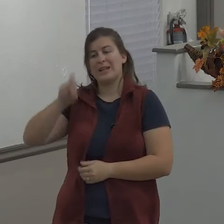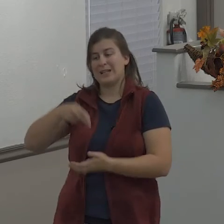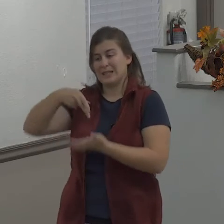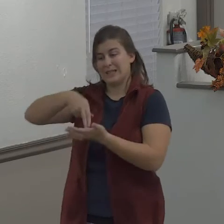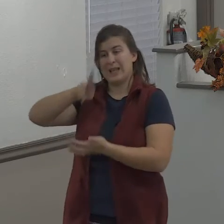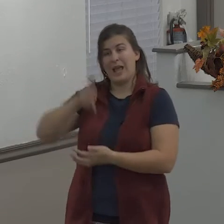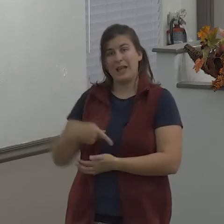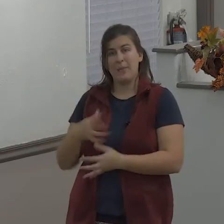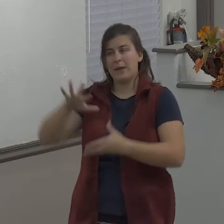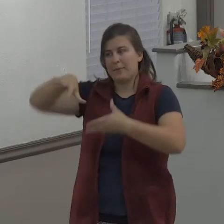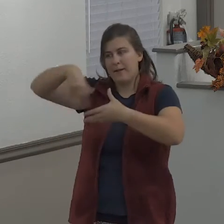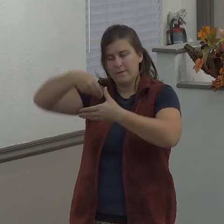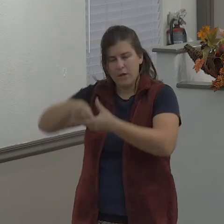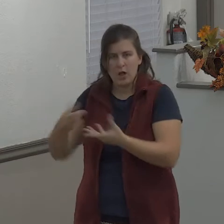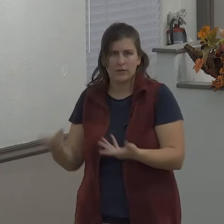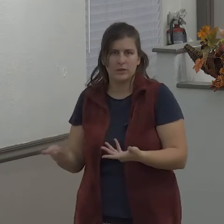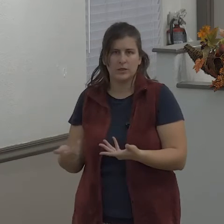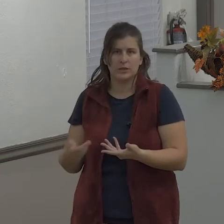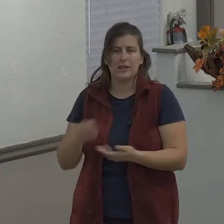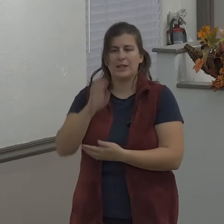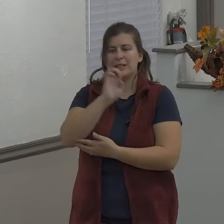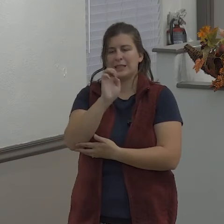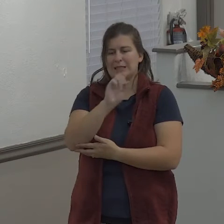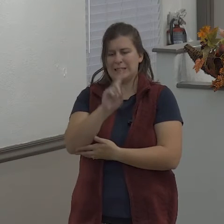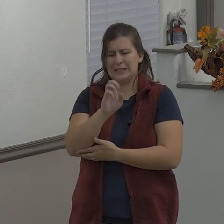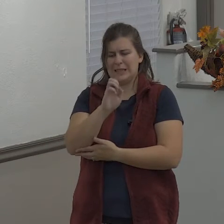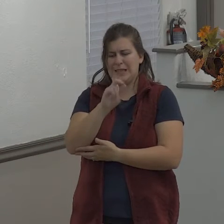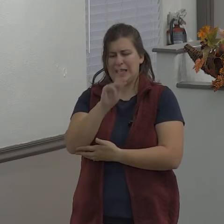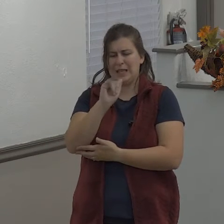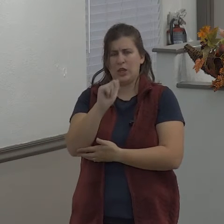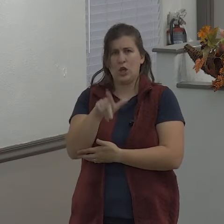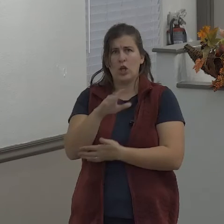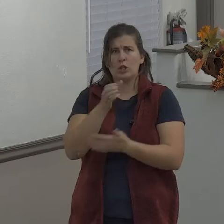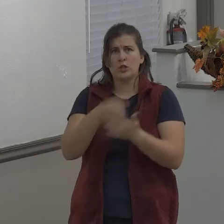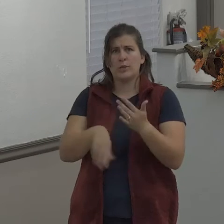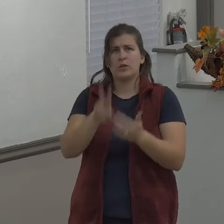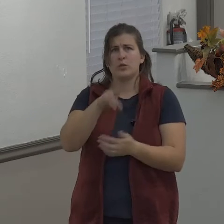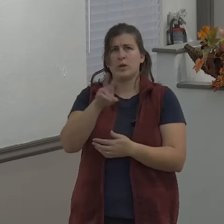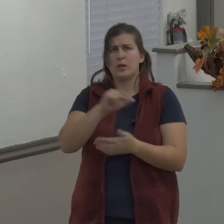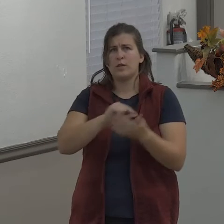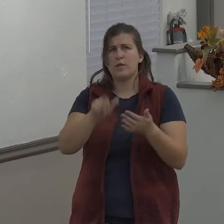We need to stand up and get involved. In Ezekiel 22:30,